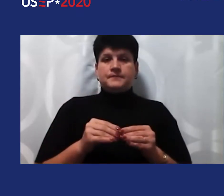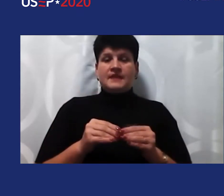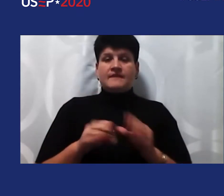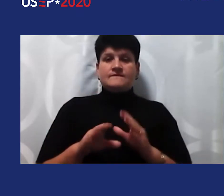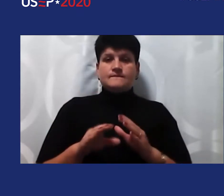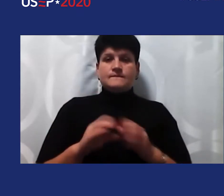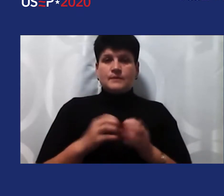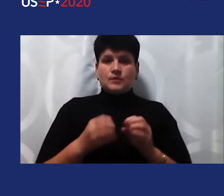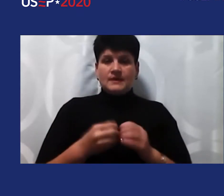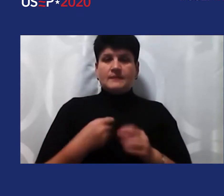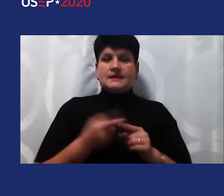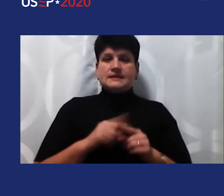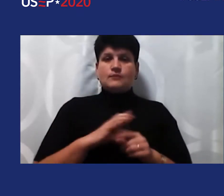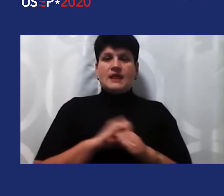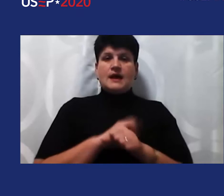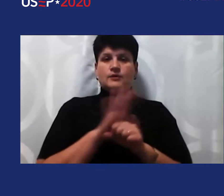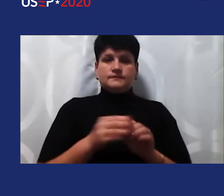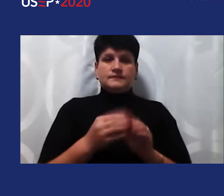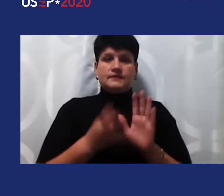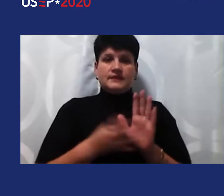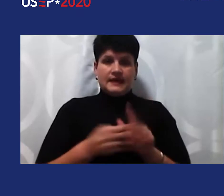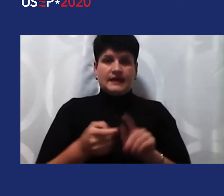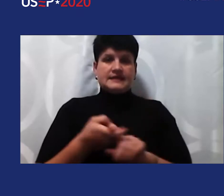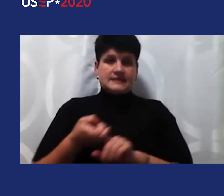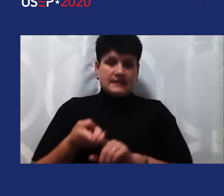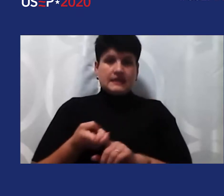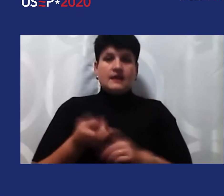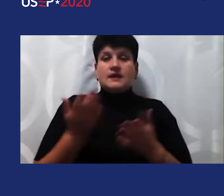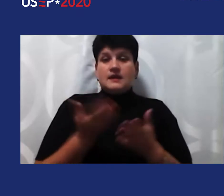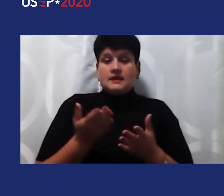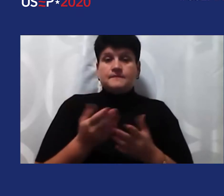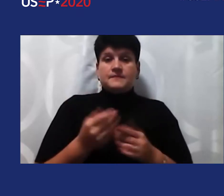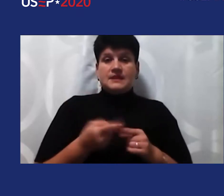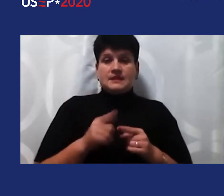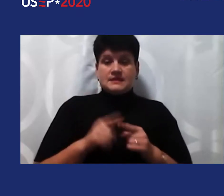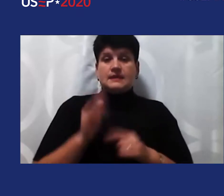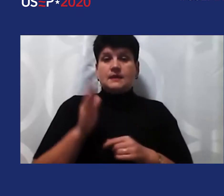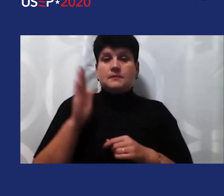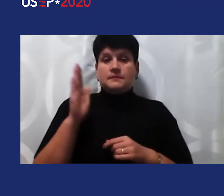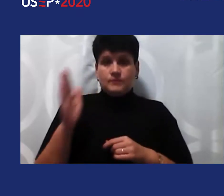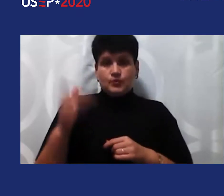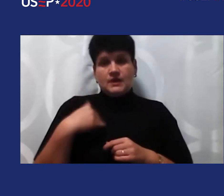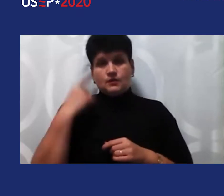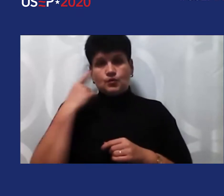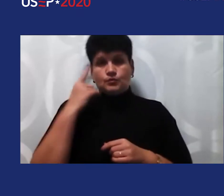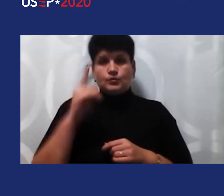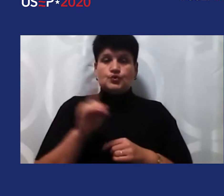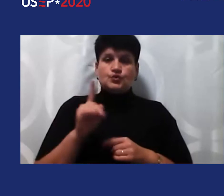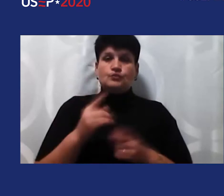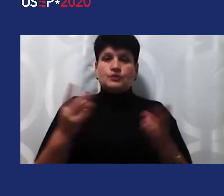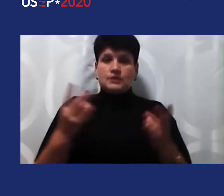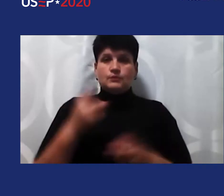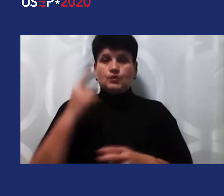Another joint key challenge was COVID-19 pandemic, but looking forward,